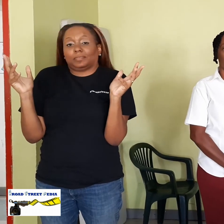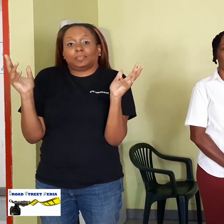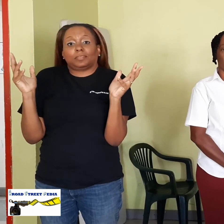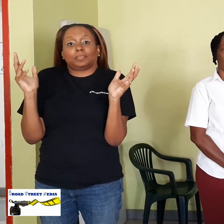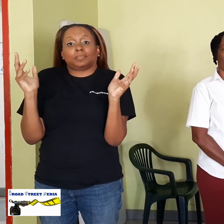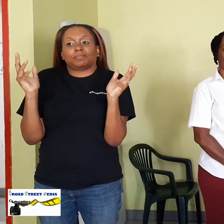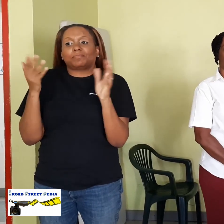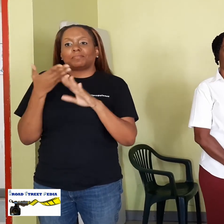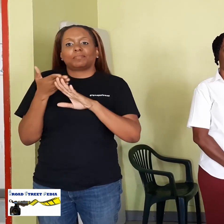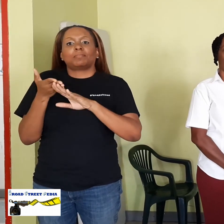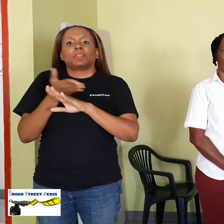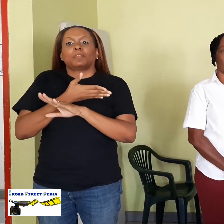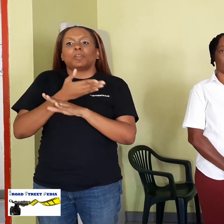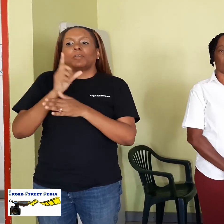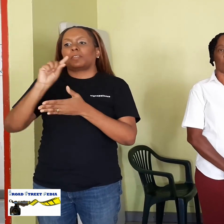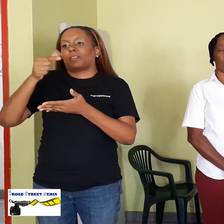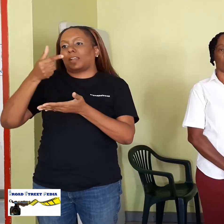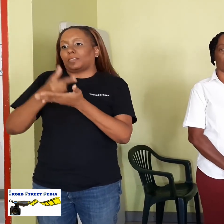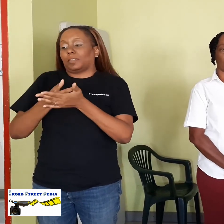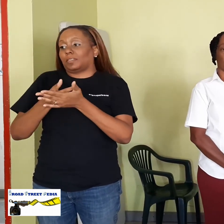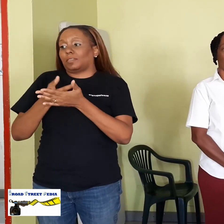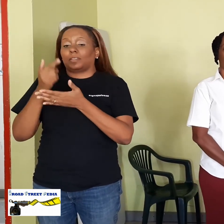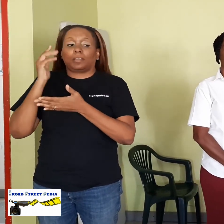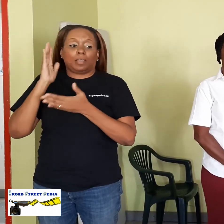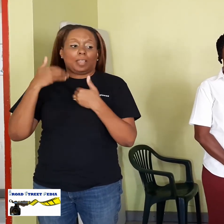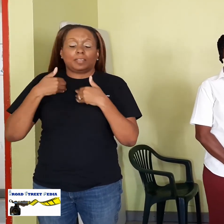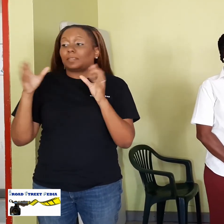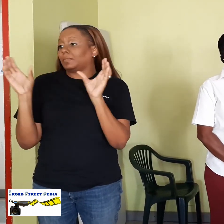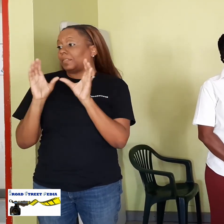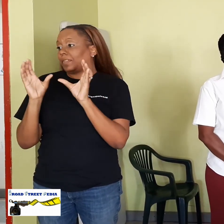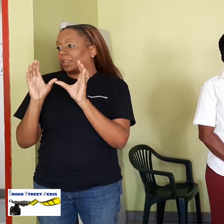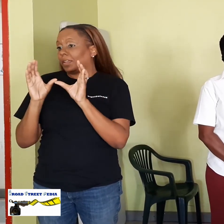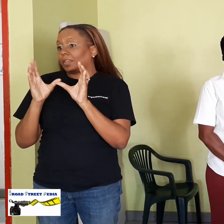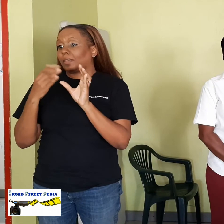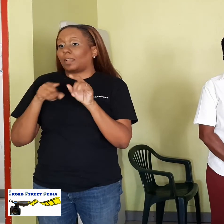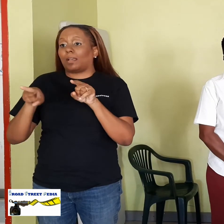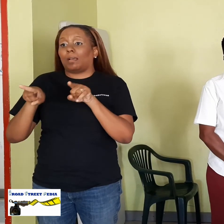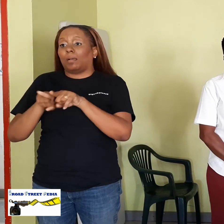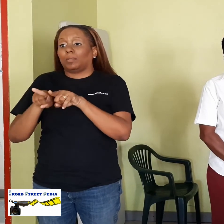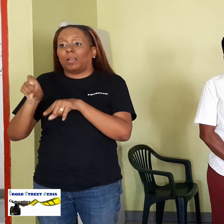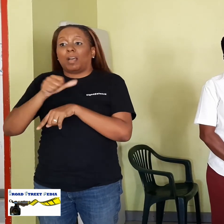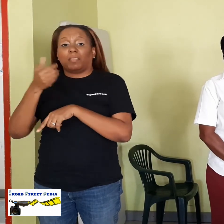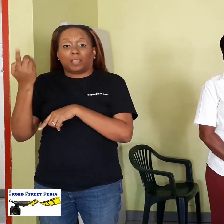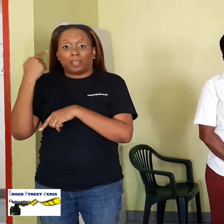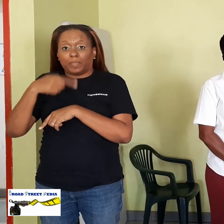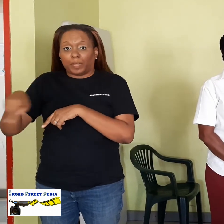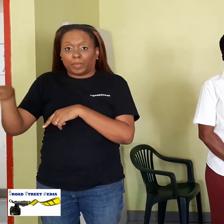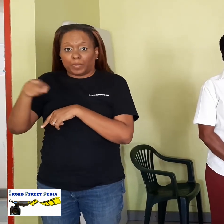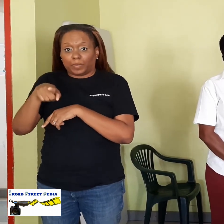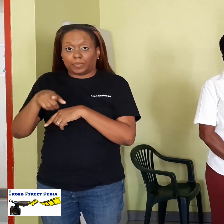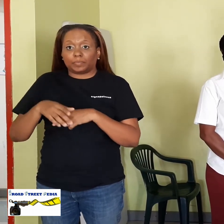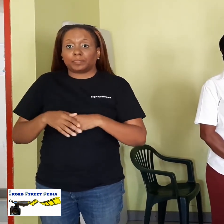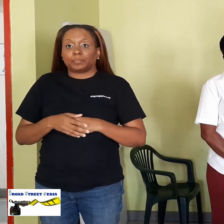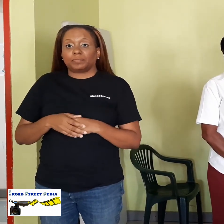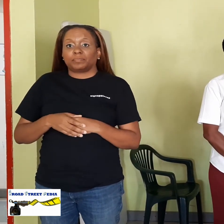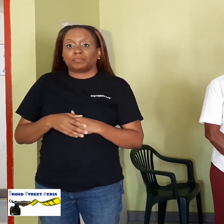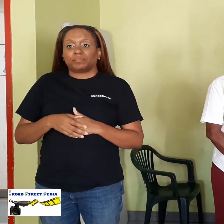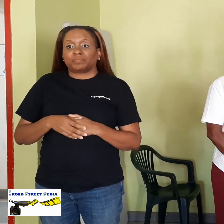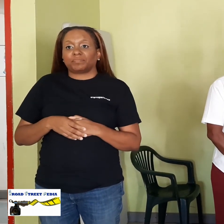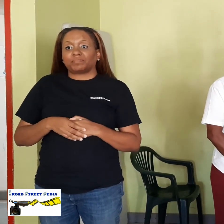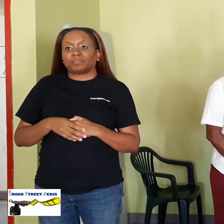our graduation ceremony, because we have some tokens for you all for participating with us.